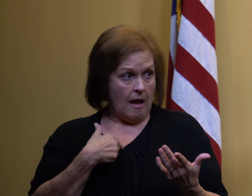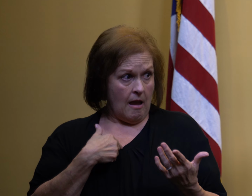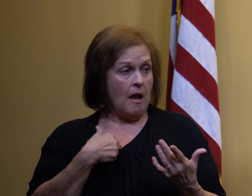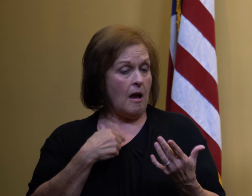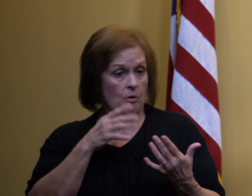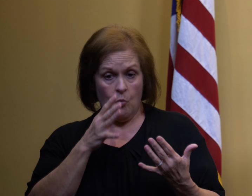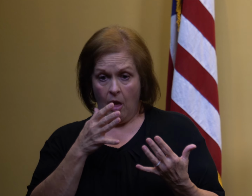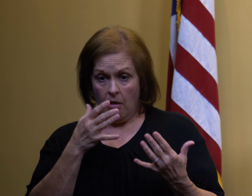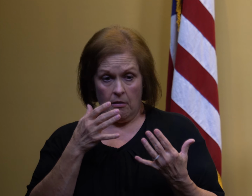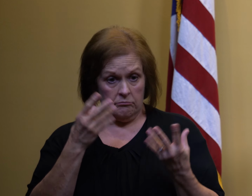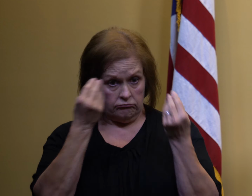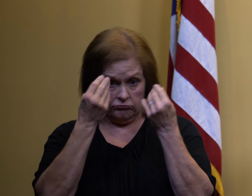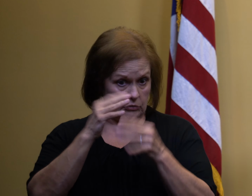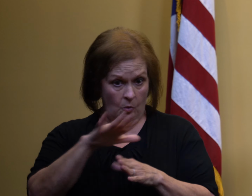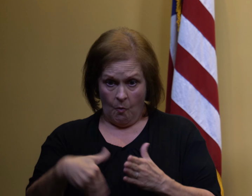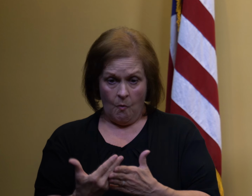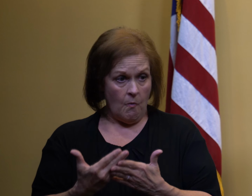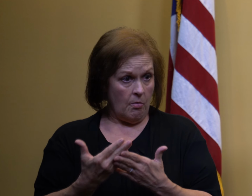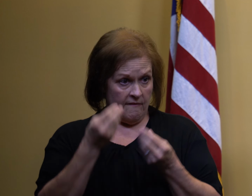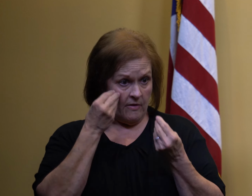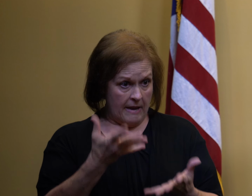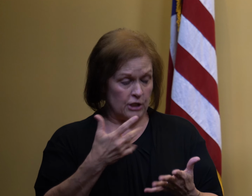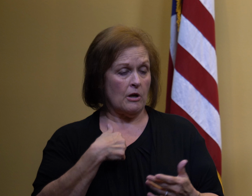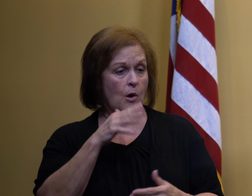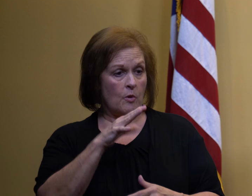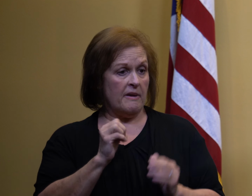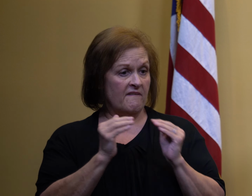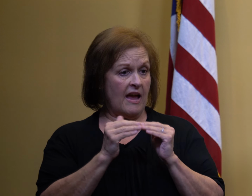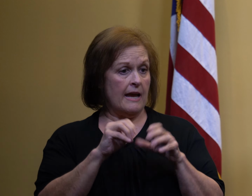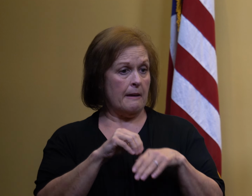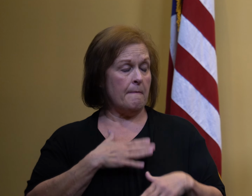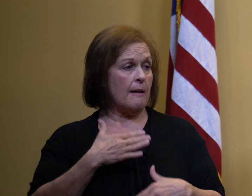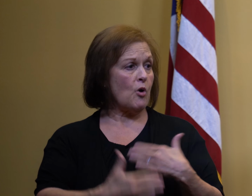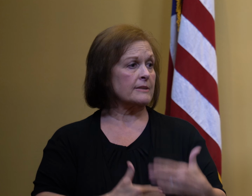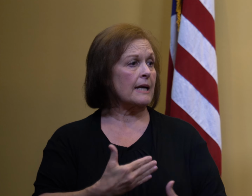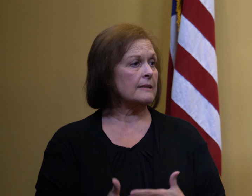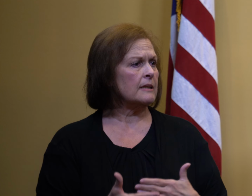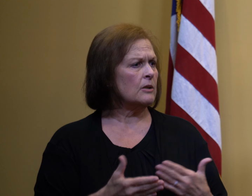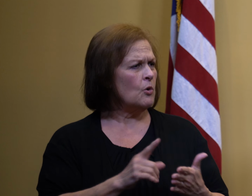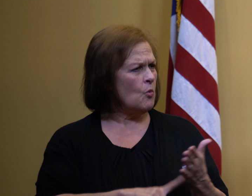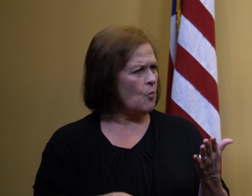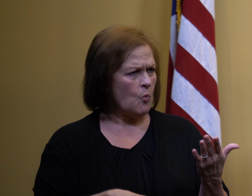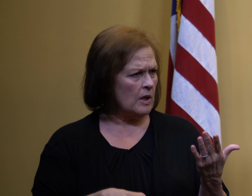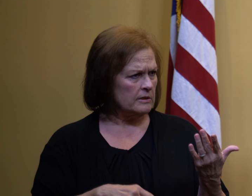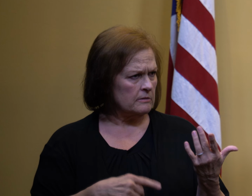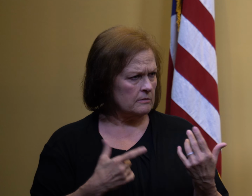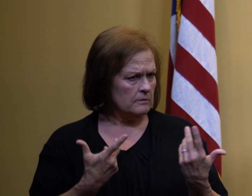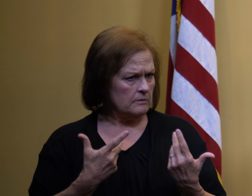into consideration. I'm open, and I'm going to be fair in my process. What's the timetable for all